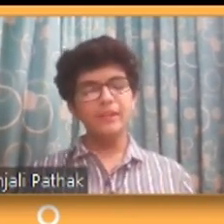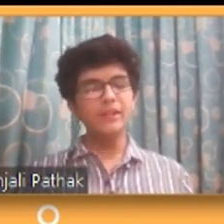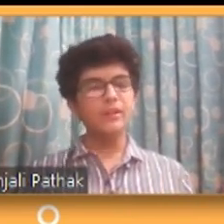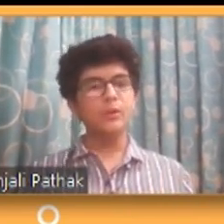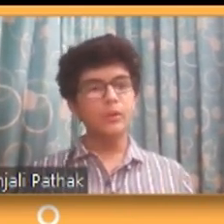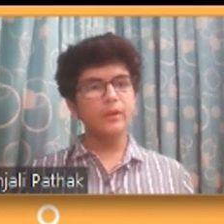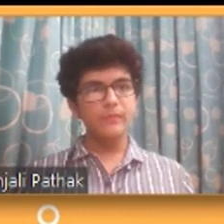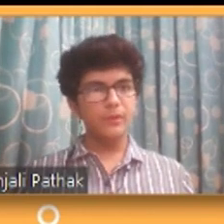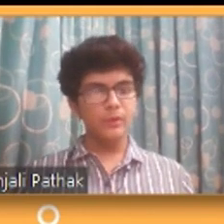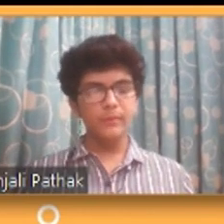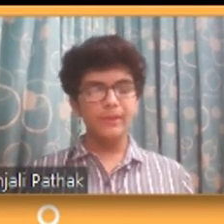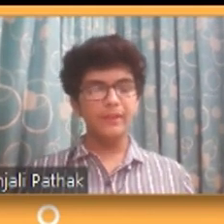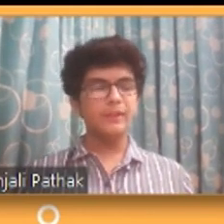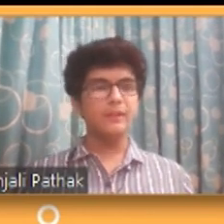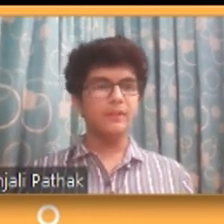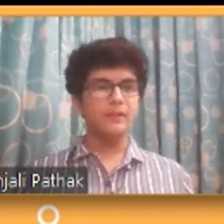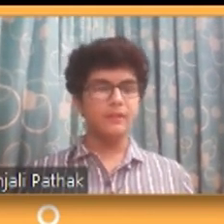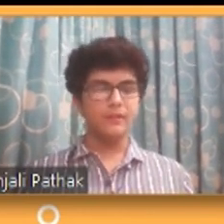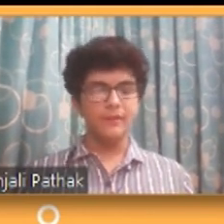rudimentary level.